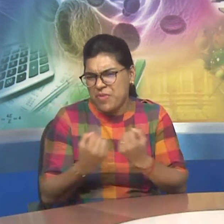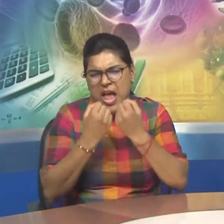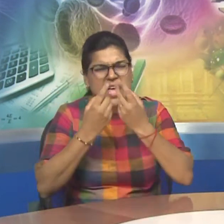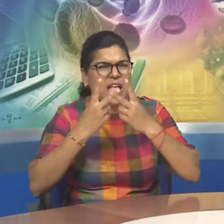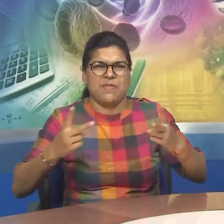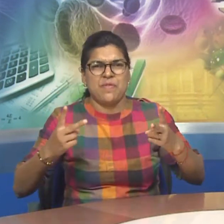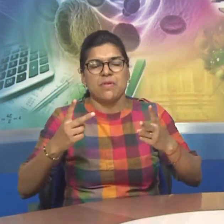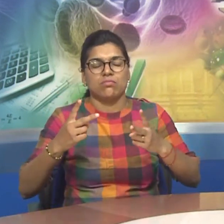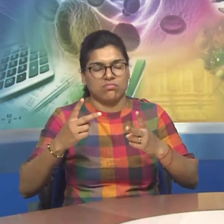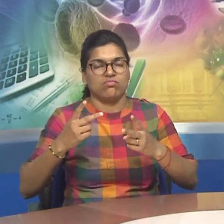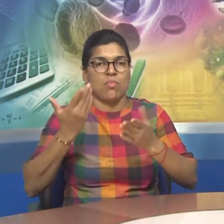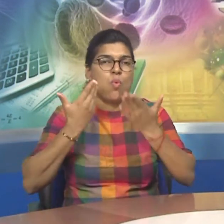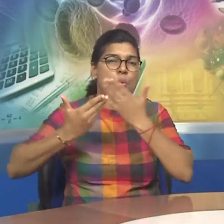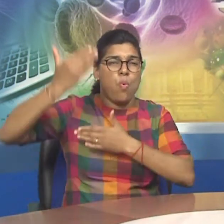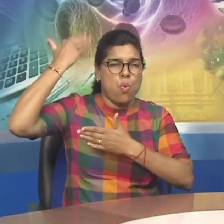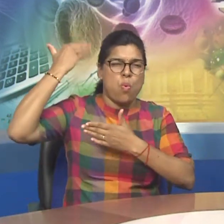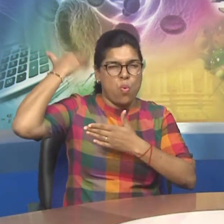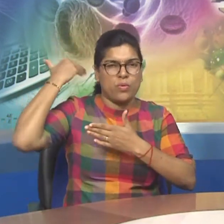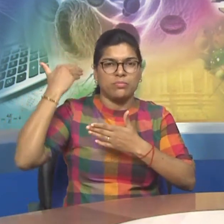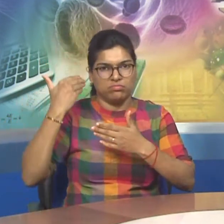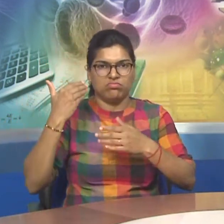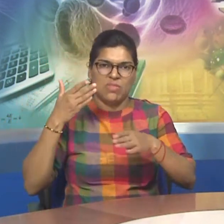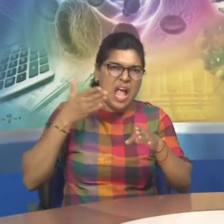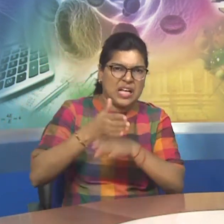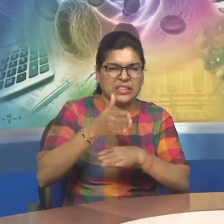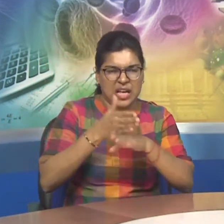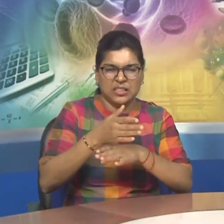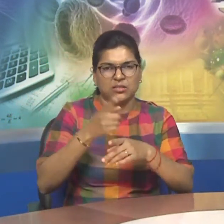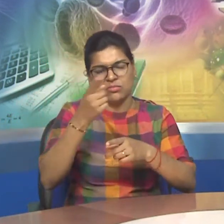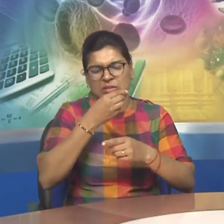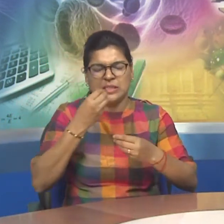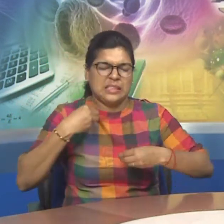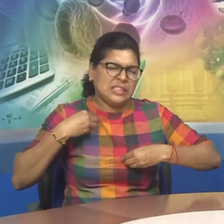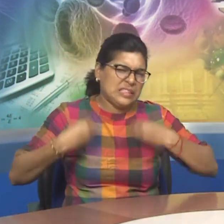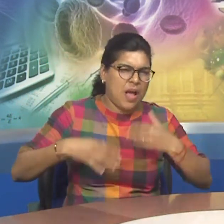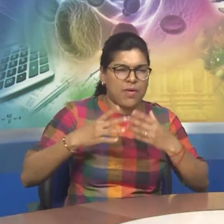words someone said to you and which hurt you badly.